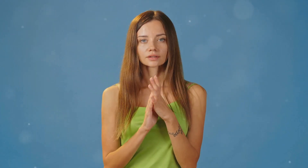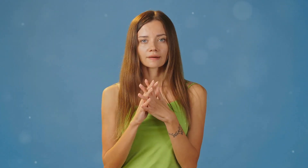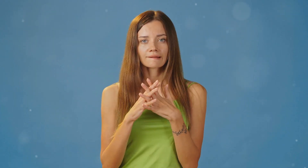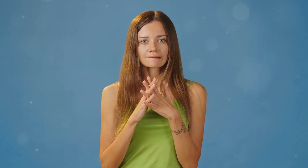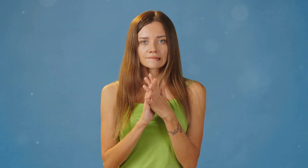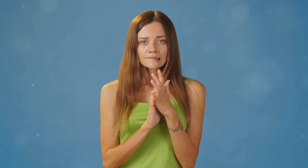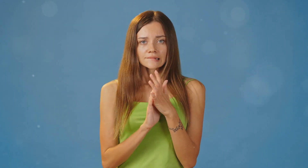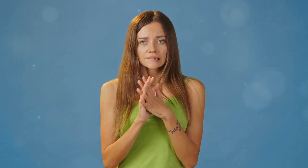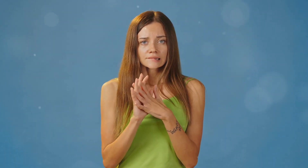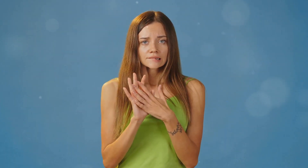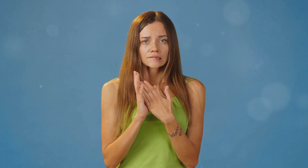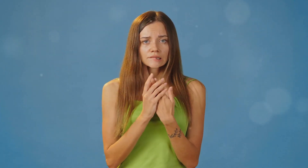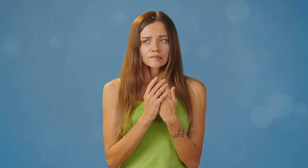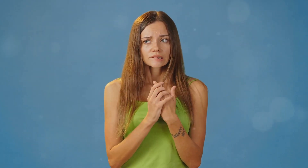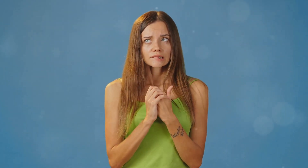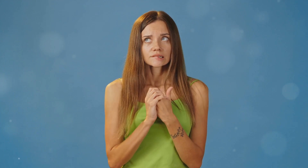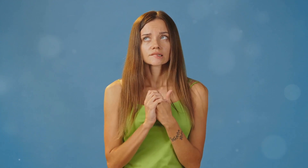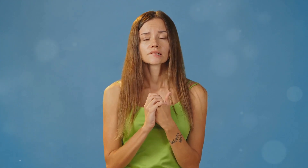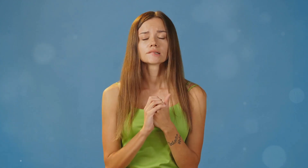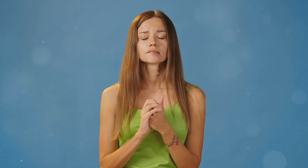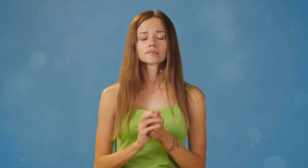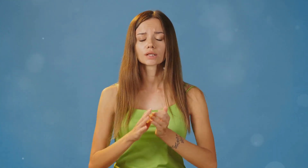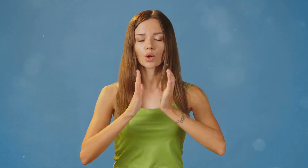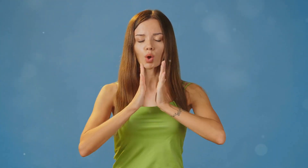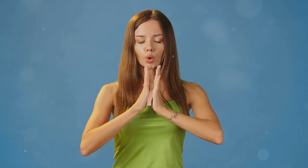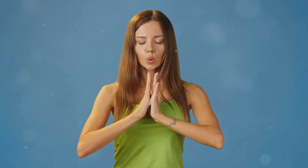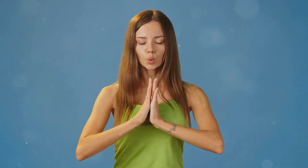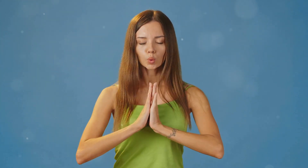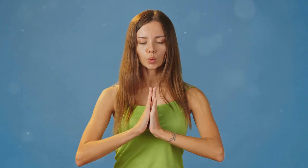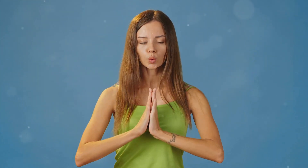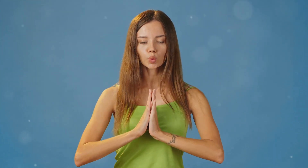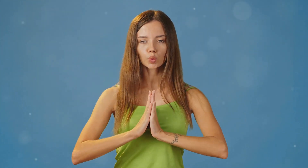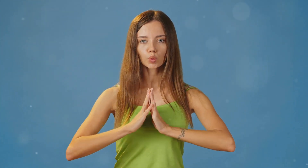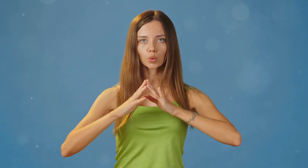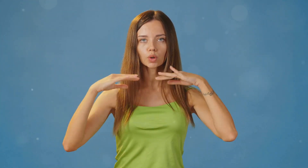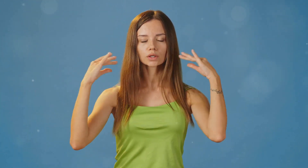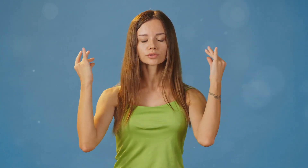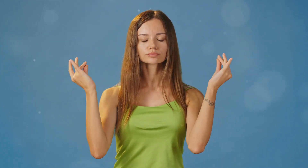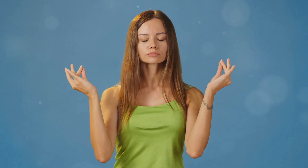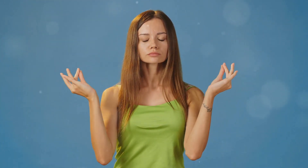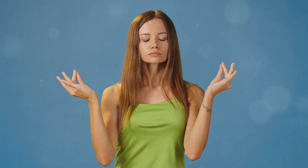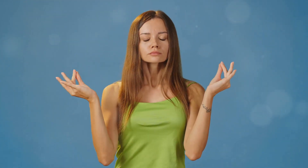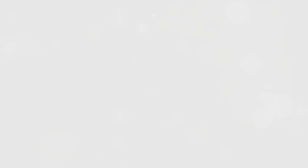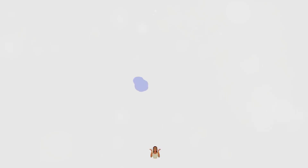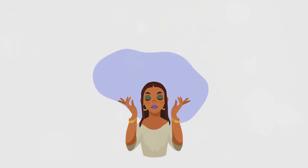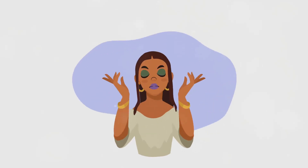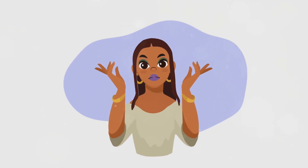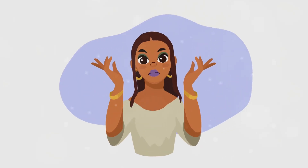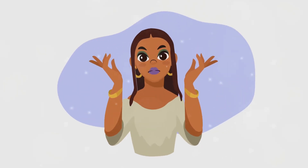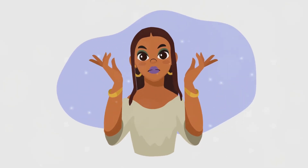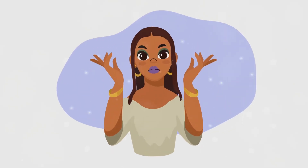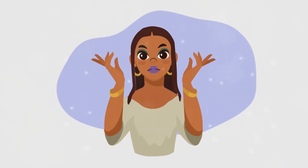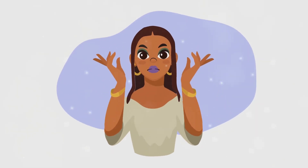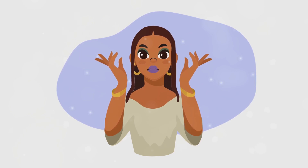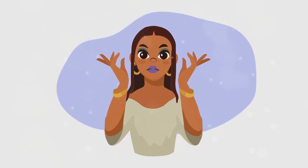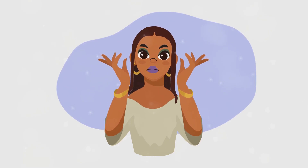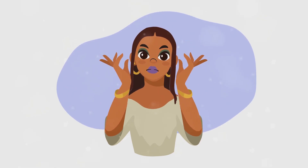leaning forward can show interest, drawing the listener in, and making the conversation more engaging. While stepping back might indicate